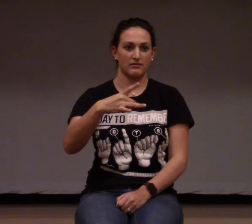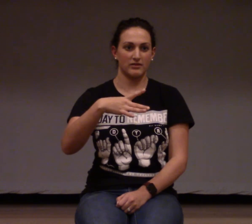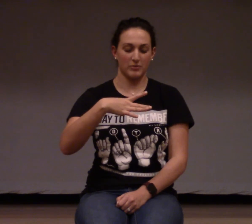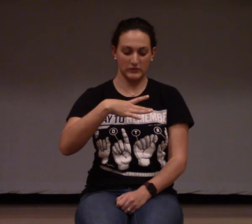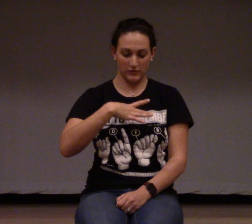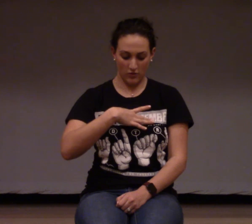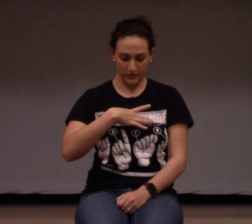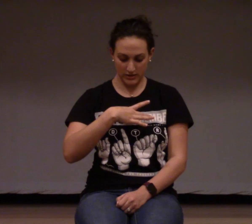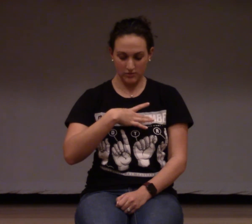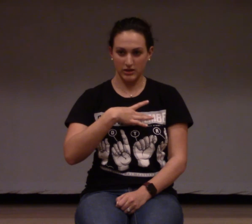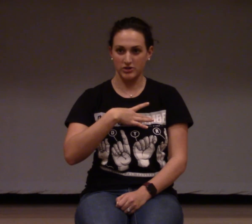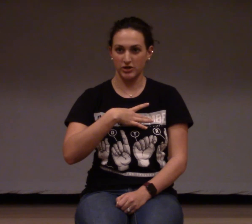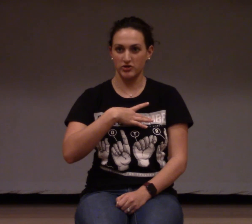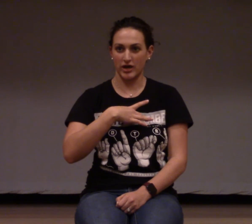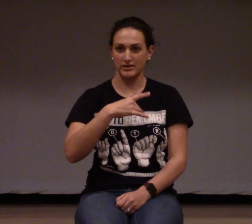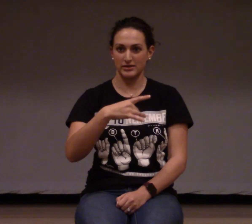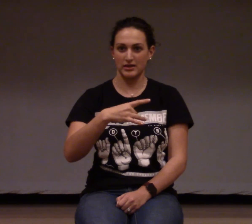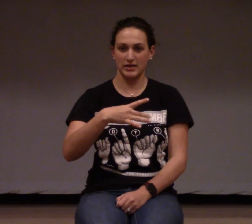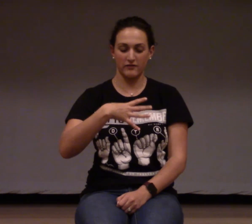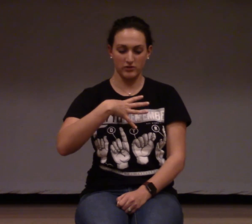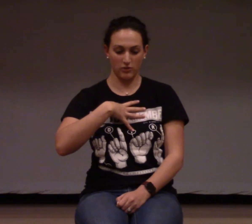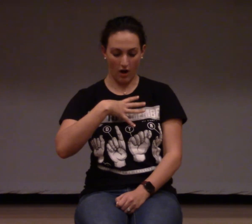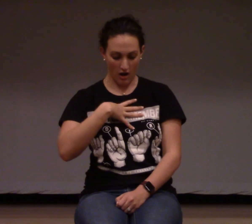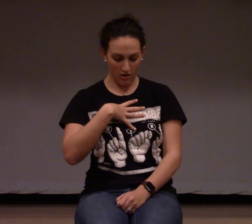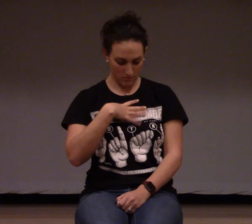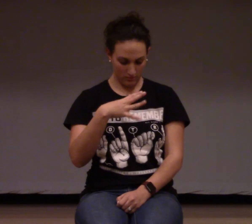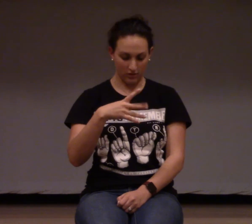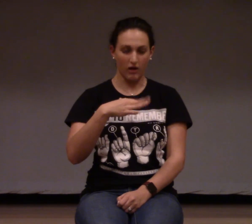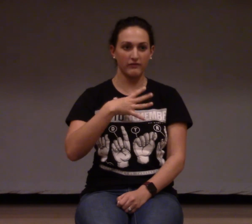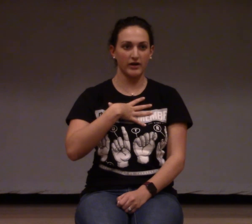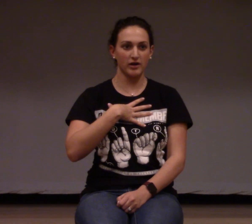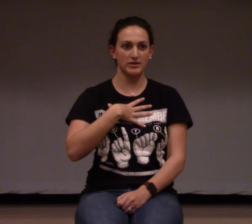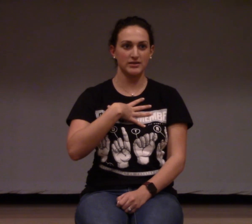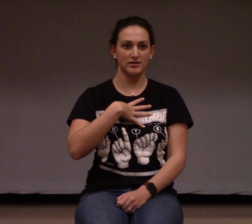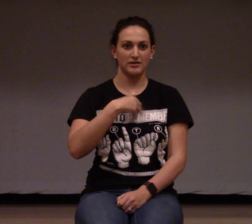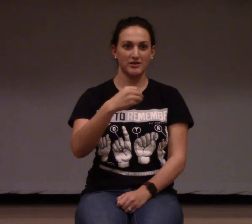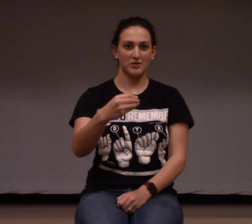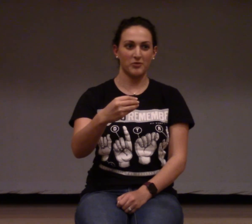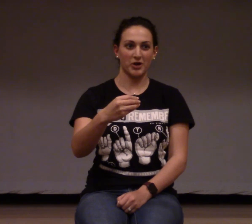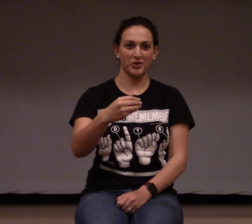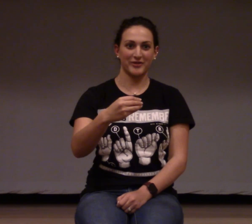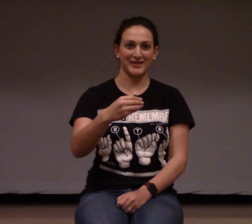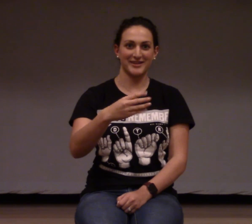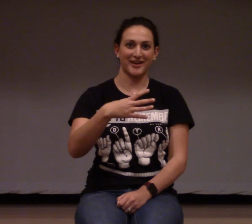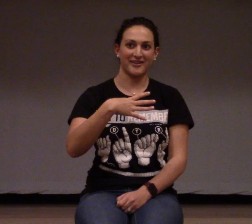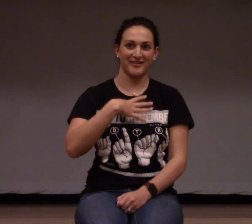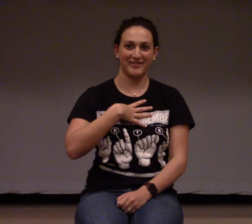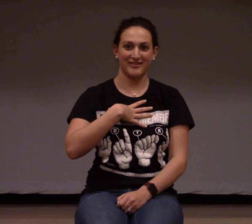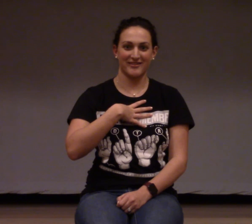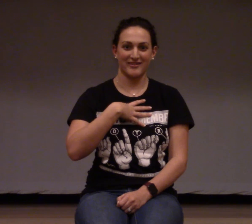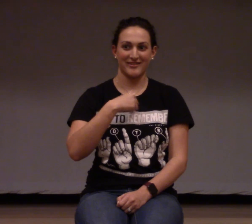Yep, those are the only two touching your chest. Because then if you do all fingers, we're going to learn that today. White.